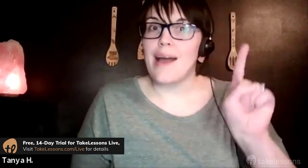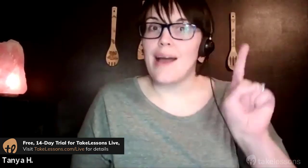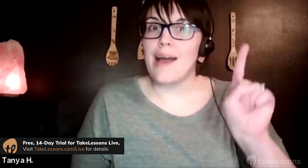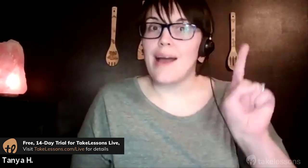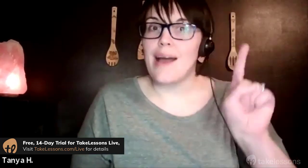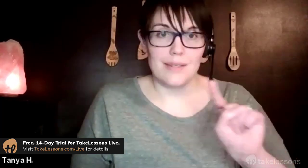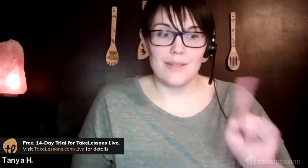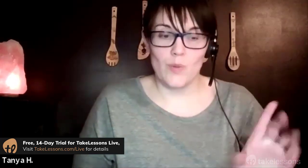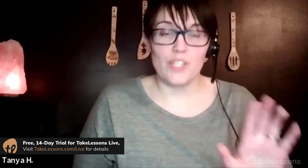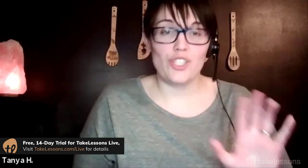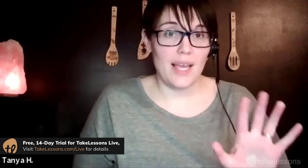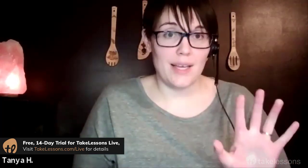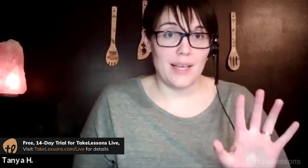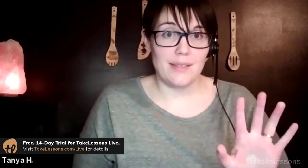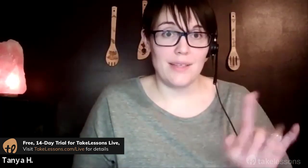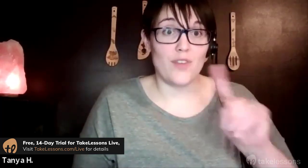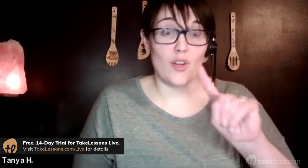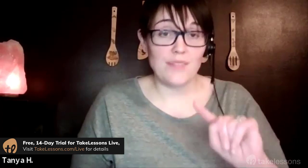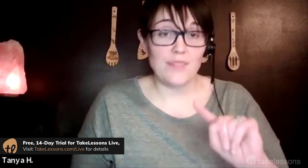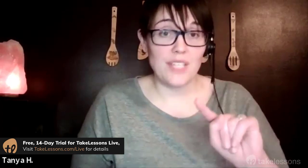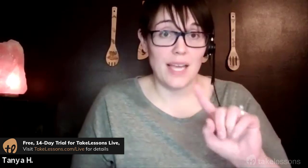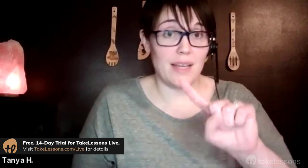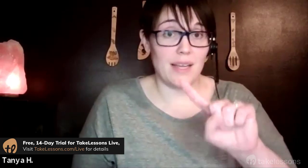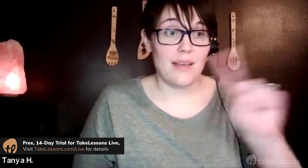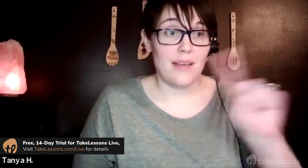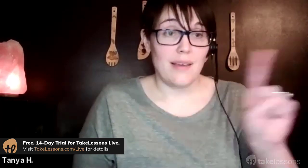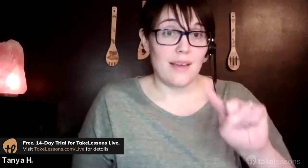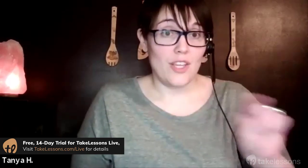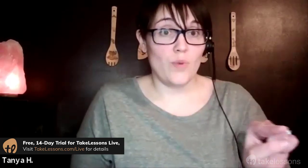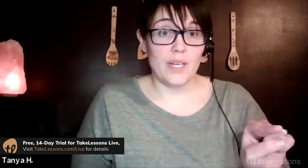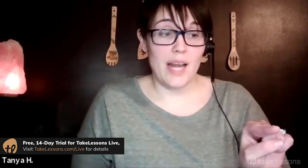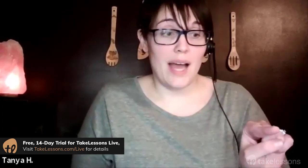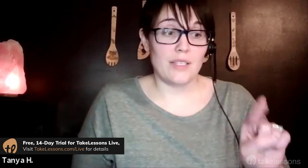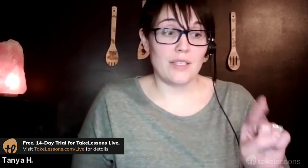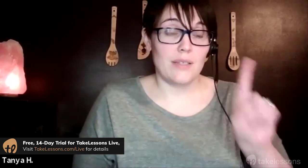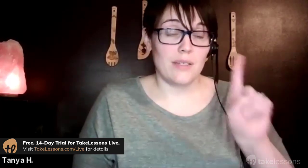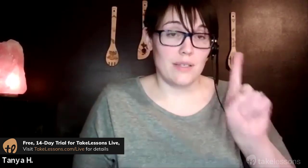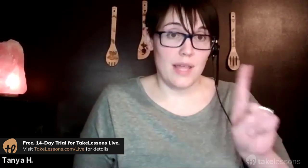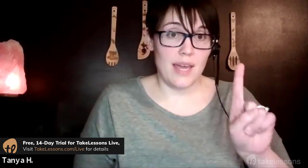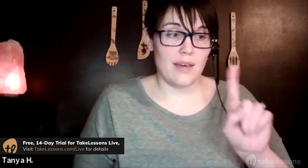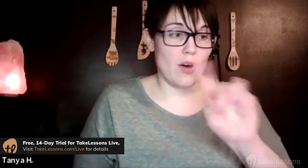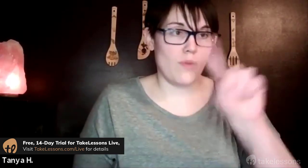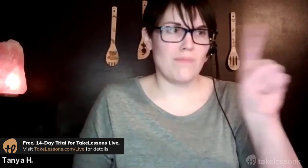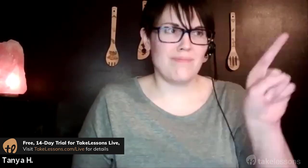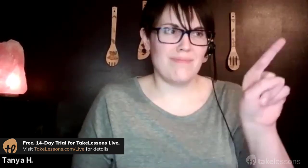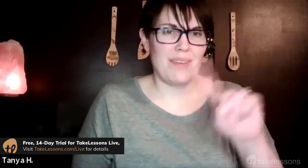not switch hands. If you're left-handed, you would not think, oh, if I